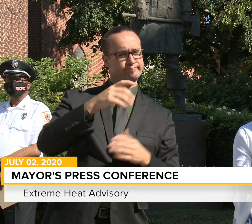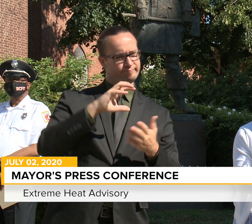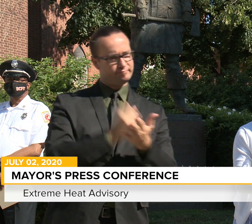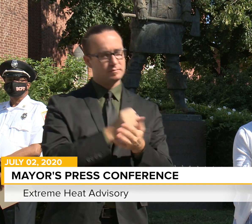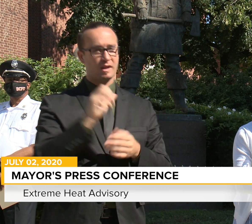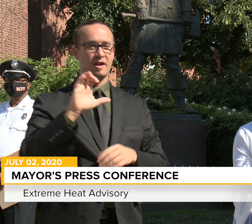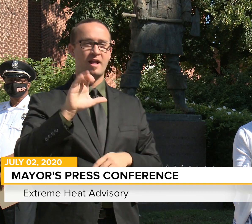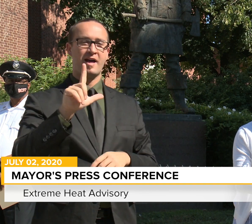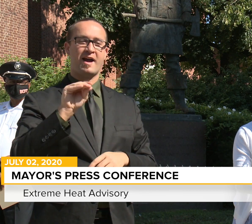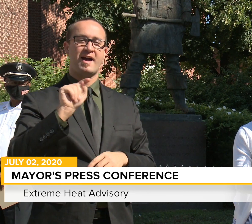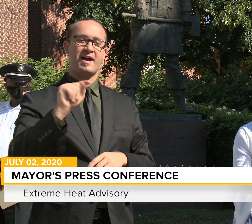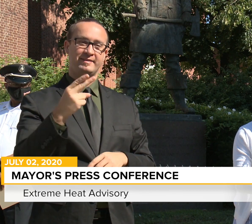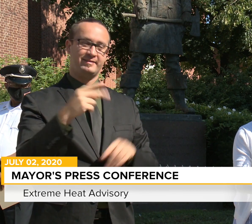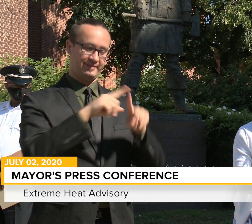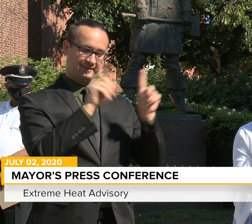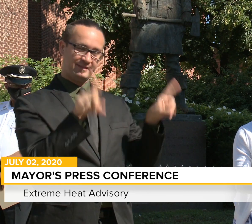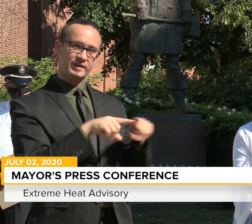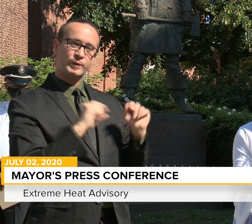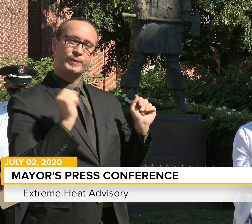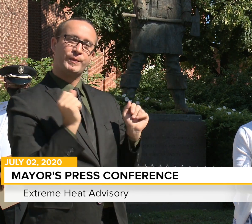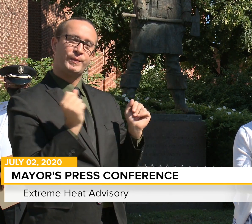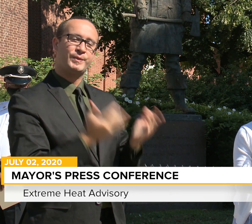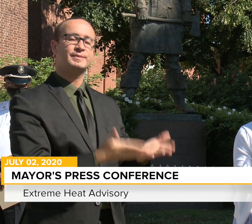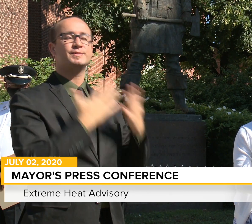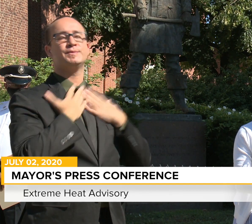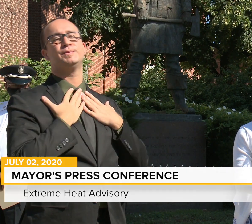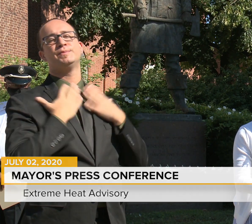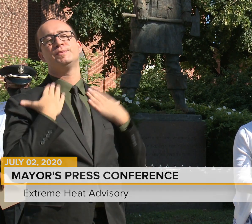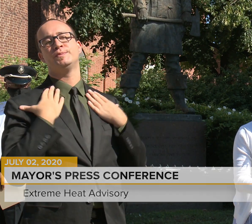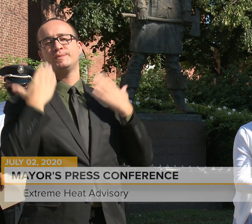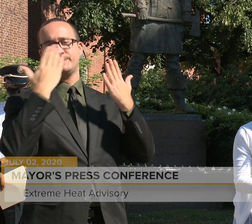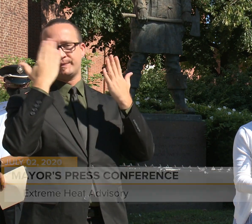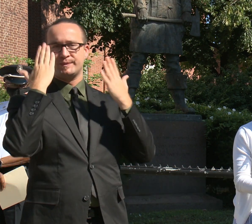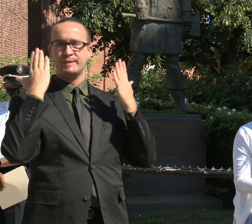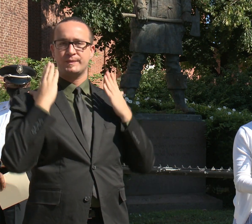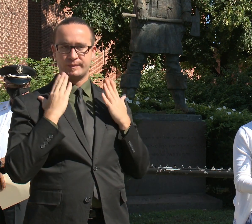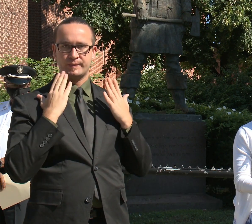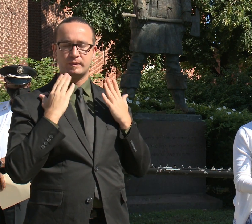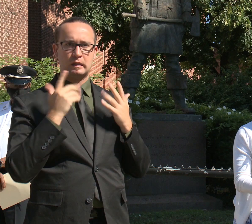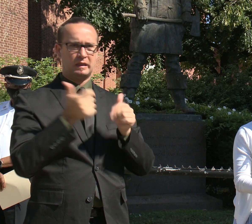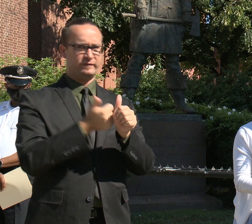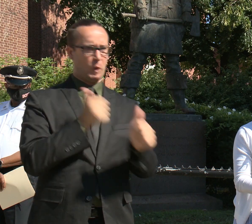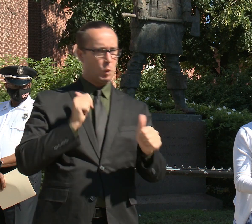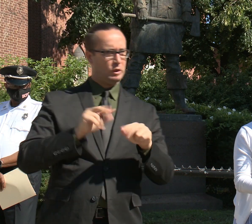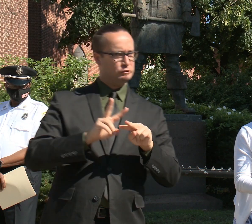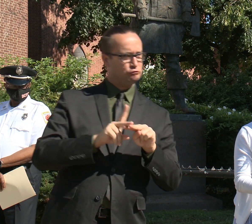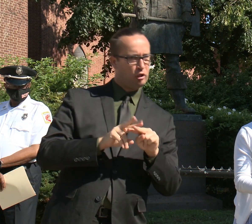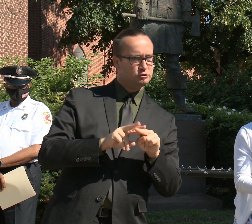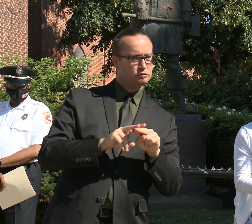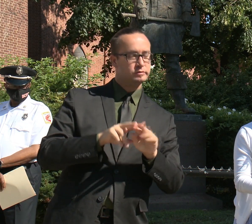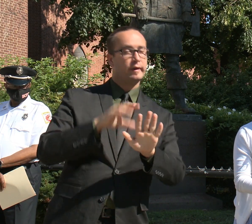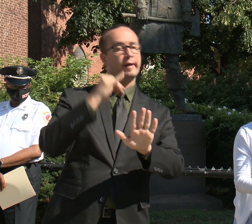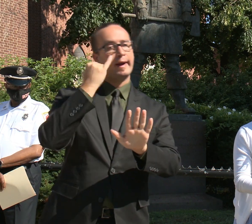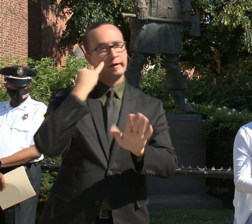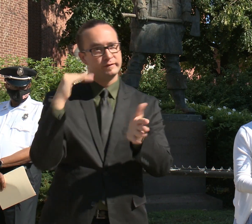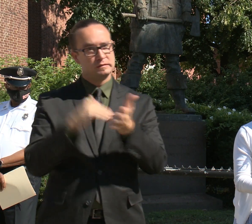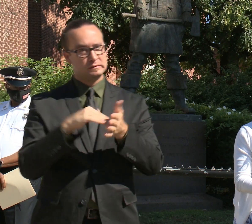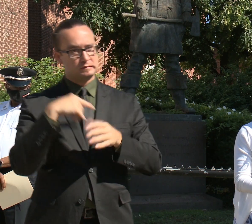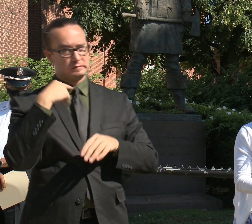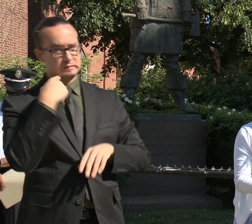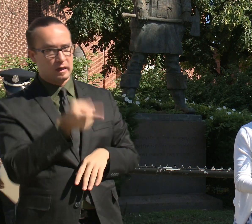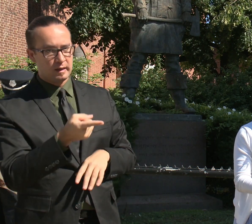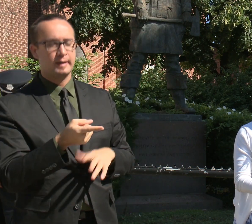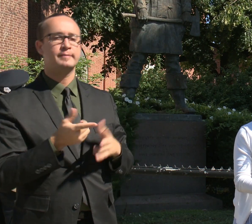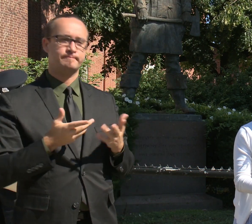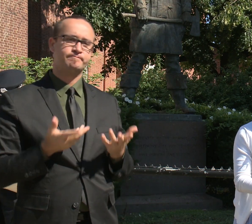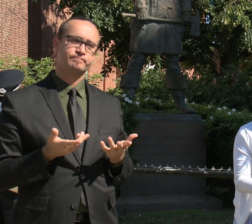tablets unless directed to do so by a physician. Never leave children or animals in a parked vehicle, even for short periods of time. Leaving